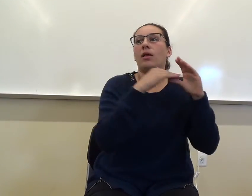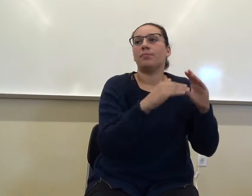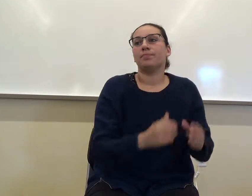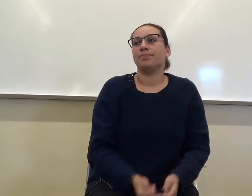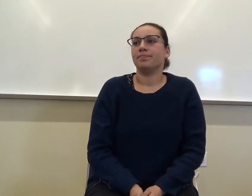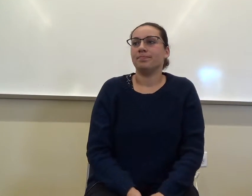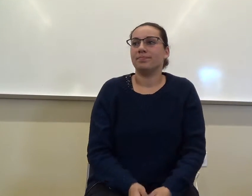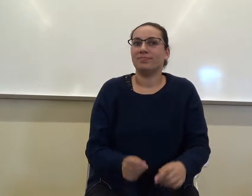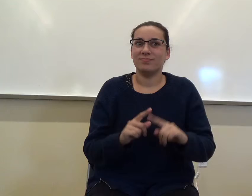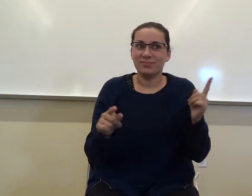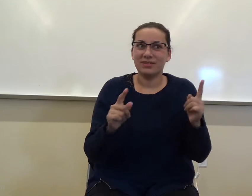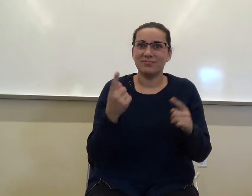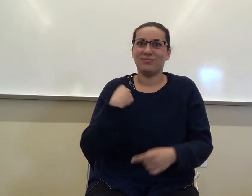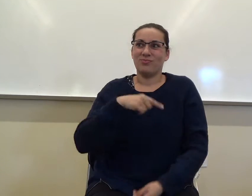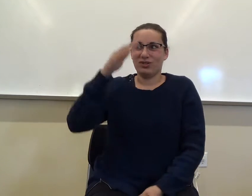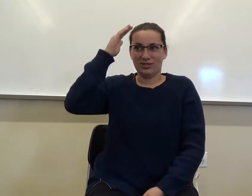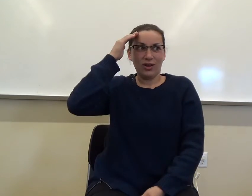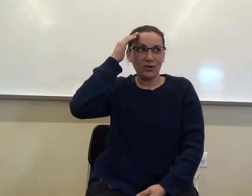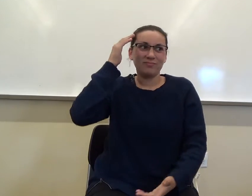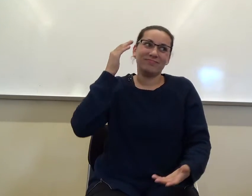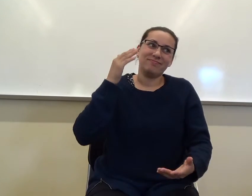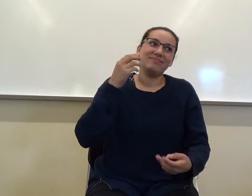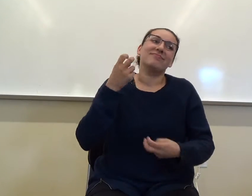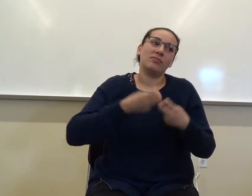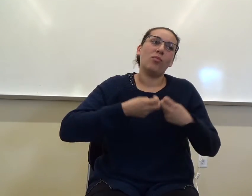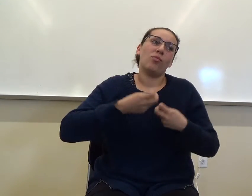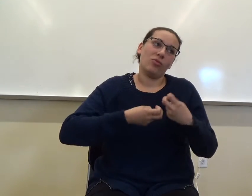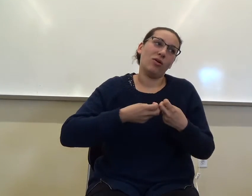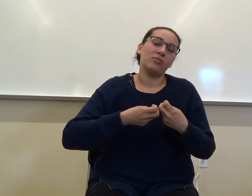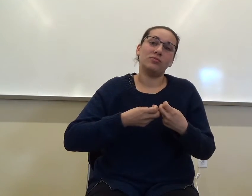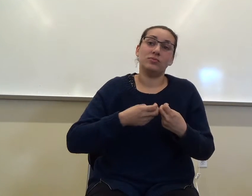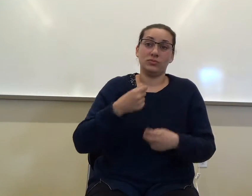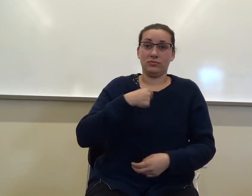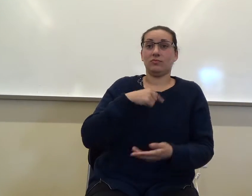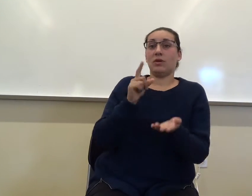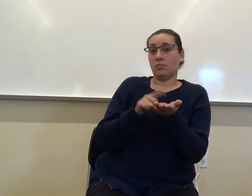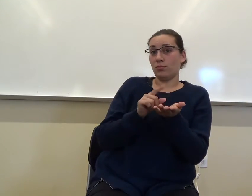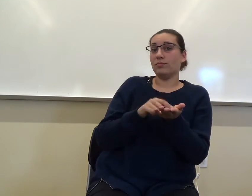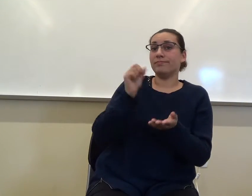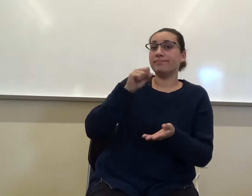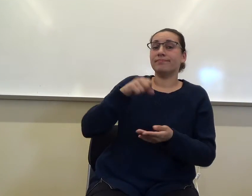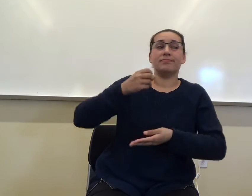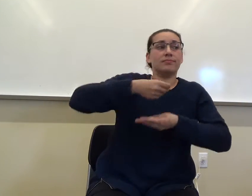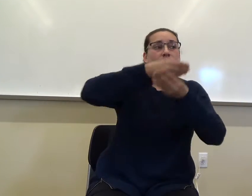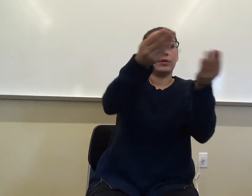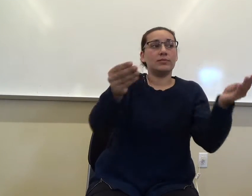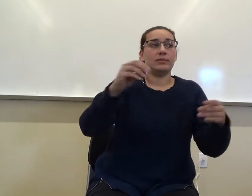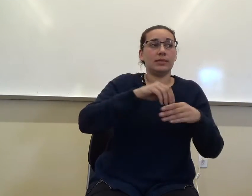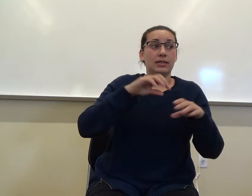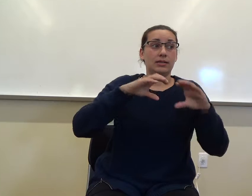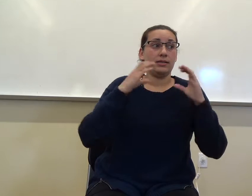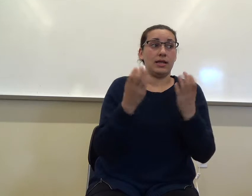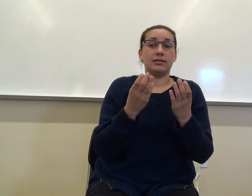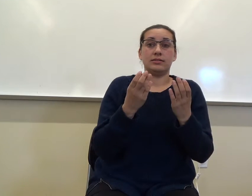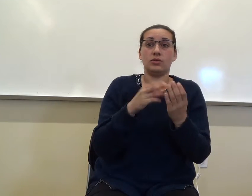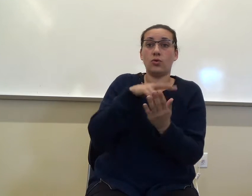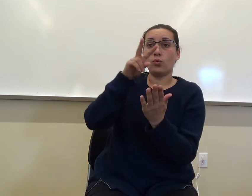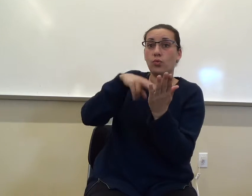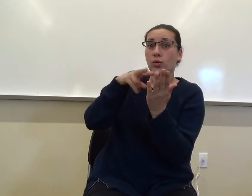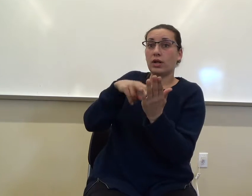realize that that's kind of a problem. So I do print them out, give them to you in class. What the reading strategies is saying